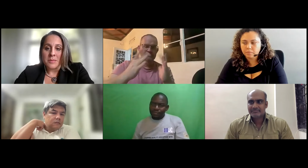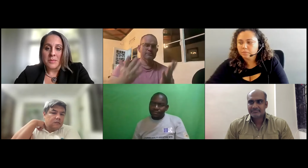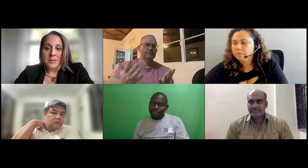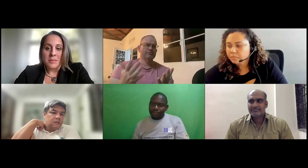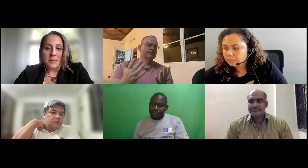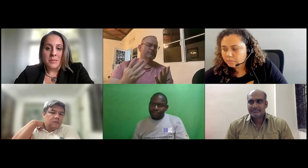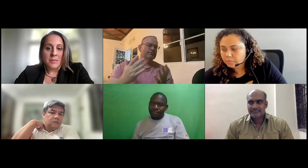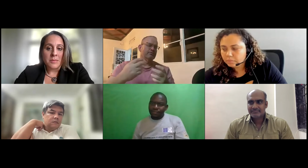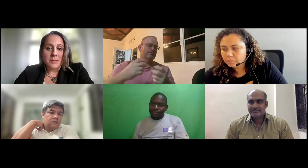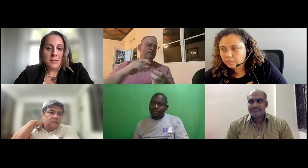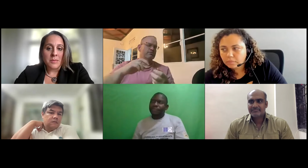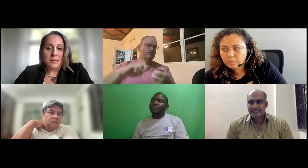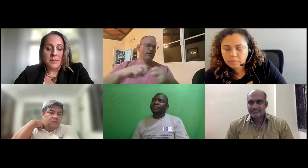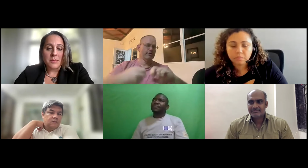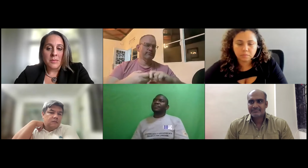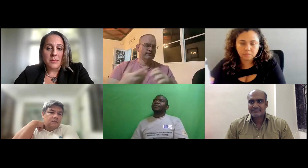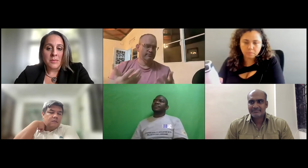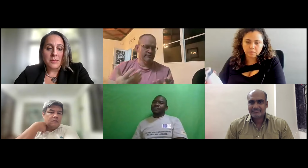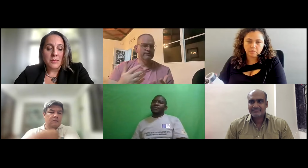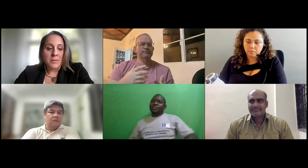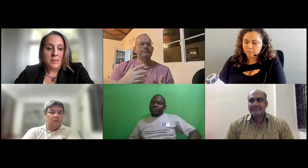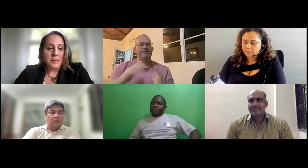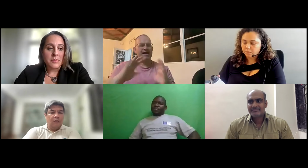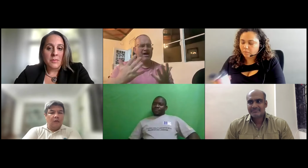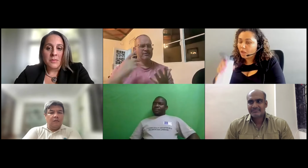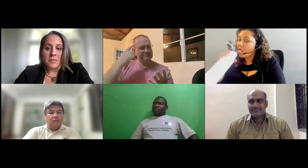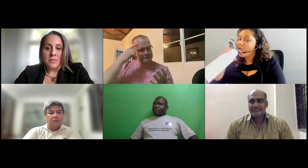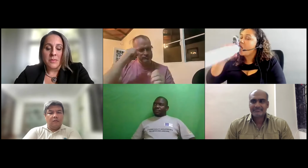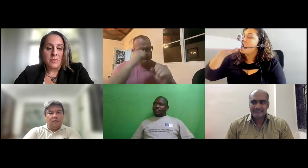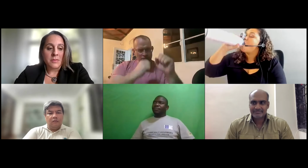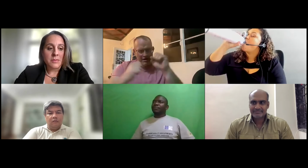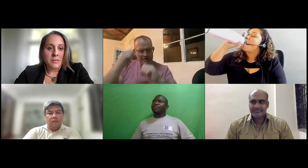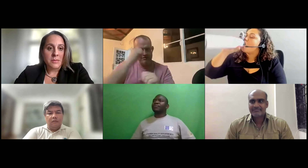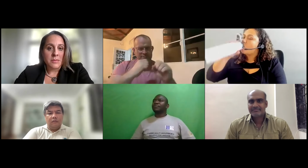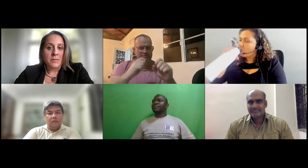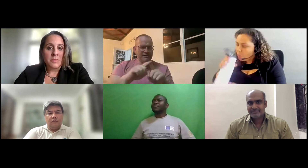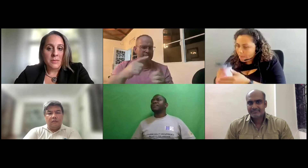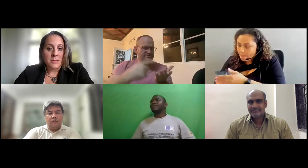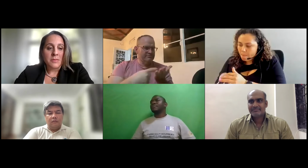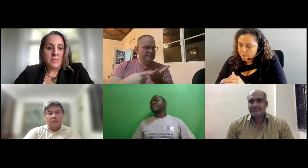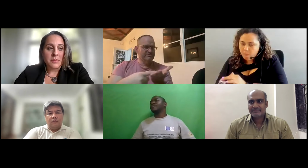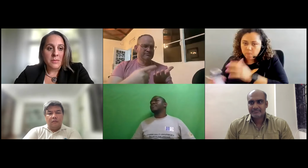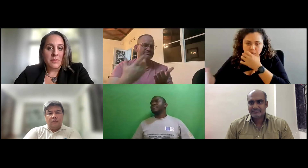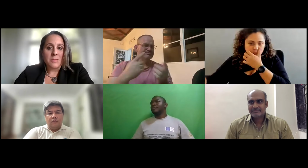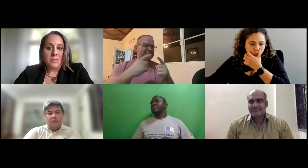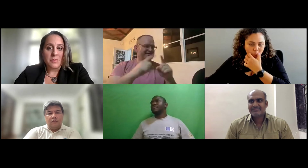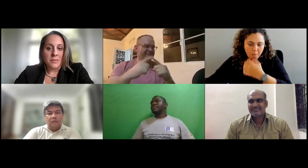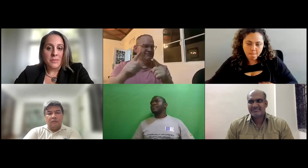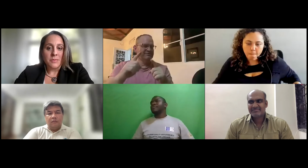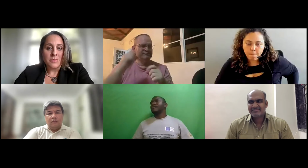the televisions or the iPads or even the internet connections, and that does pose difficulty. So